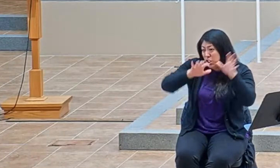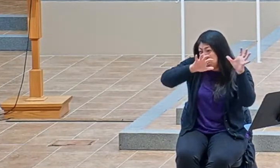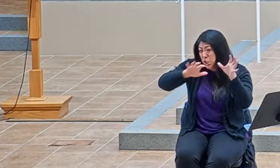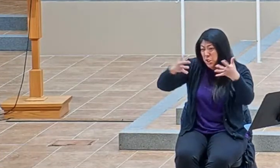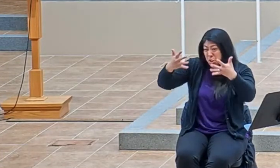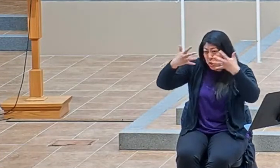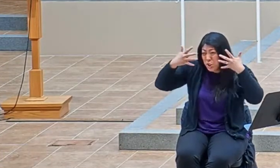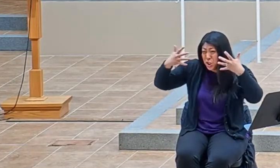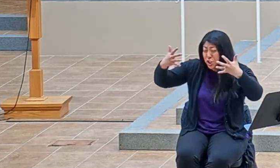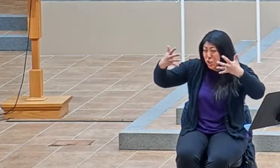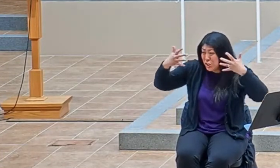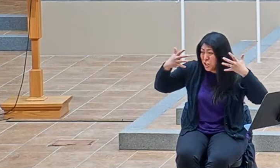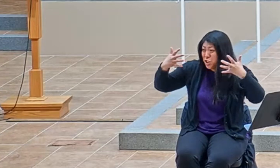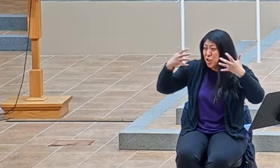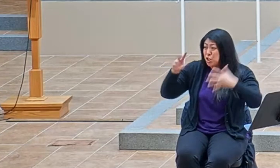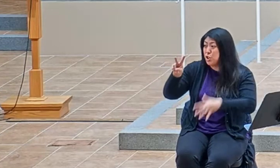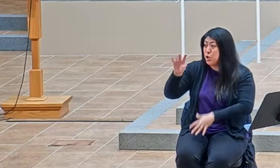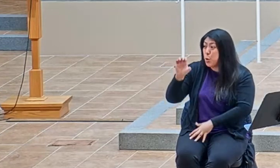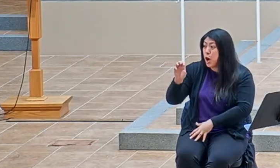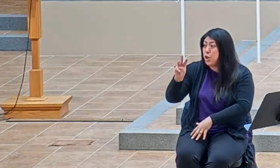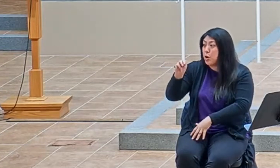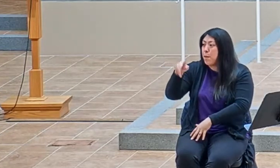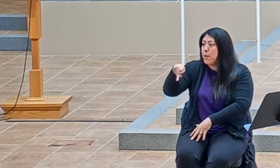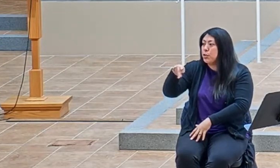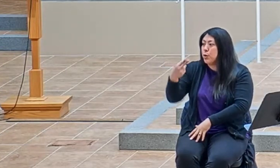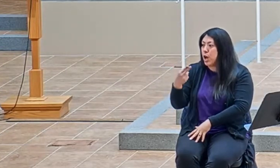to be hitting me in the face at 200 miles an hour.